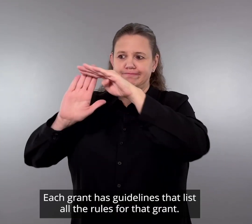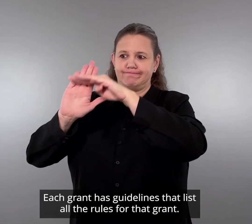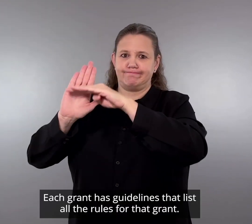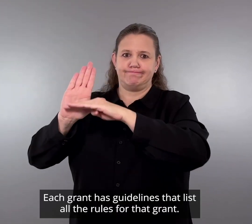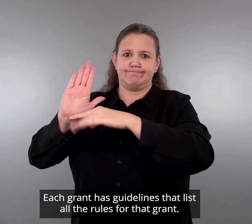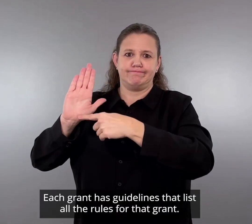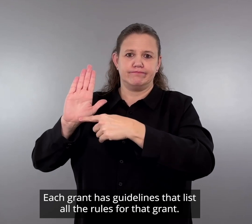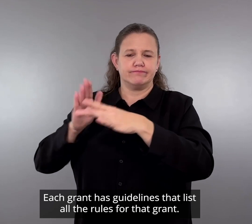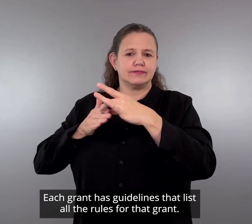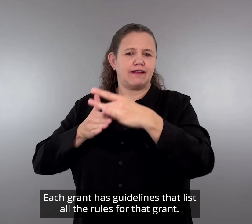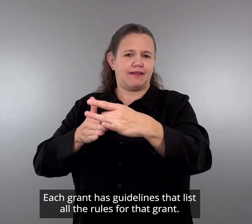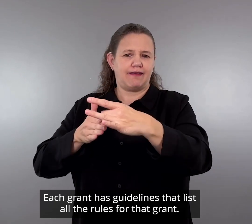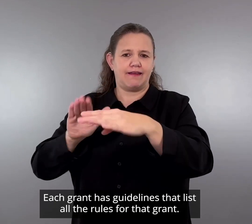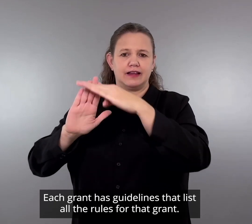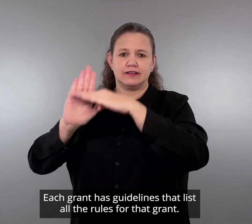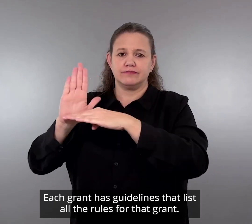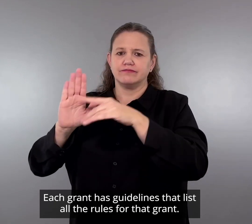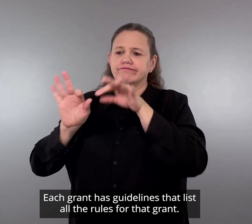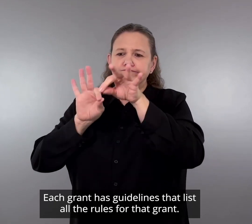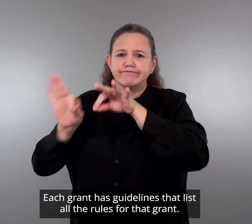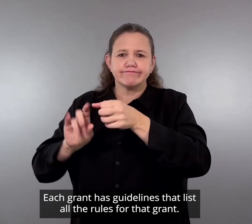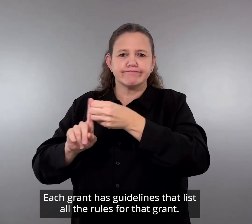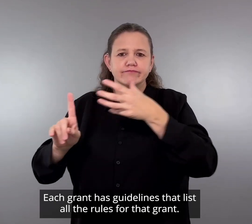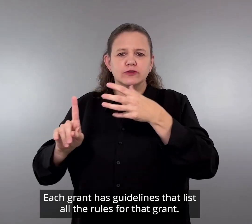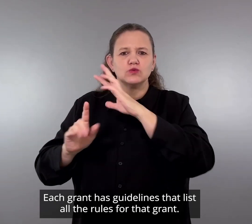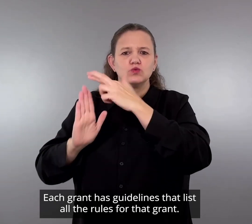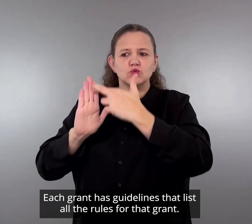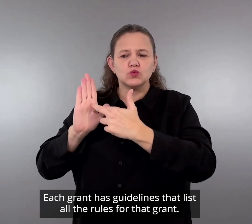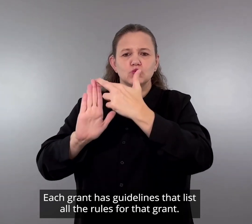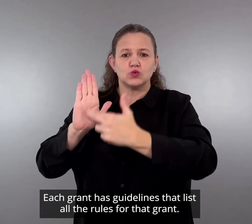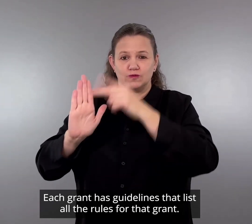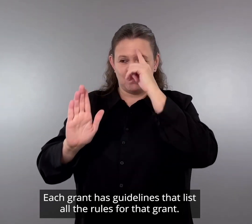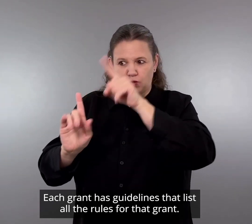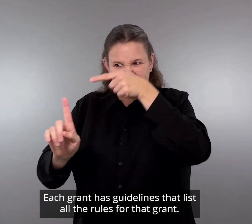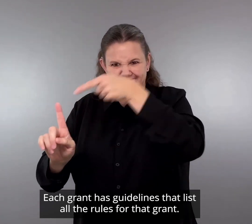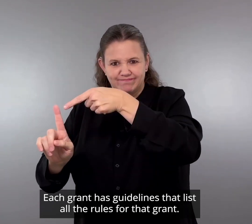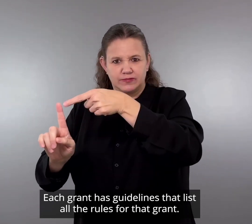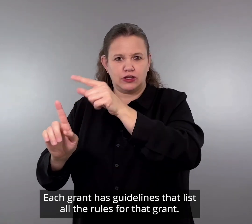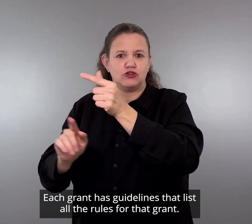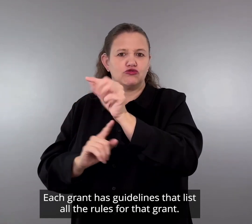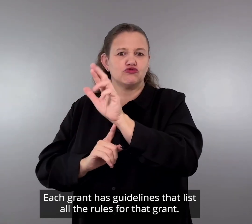Each grant has guidelines that list all the rules for that grant.